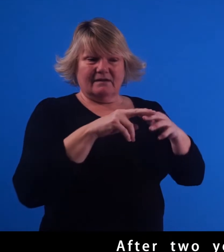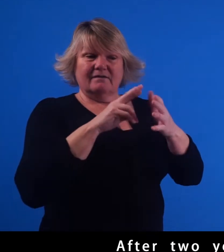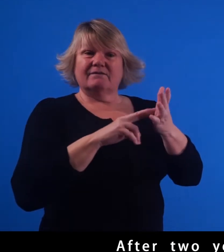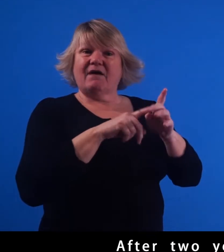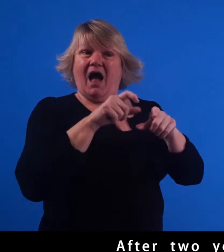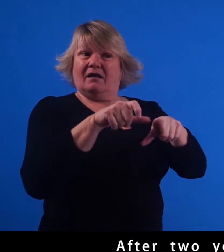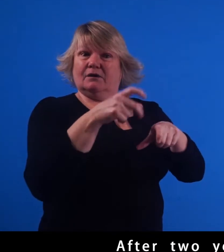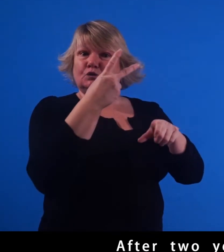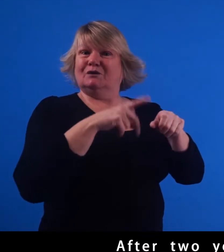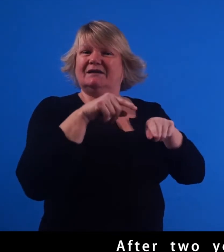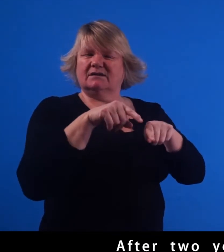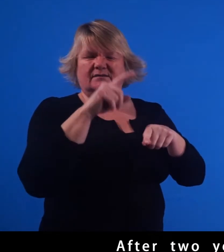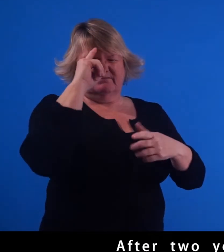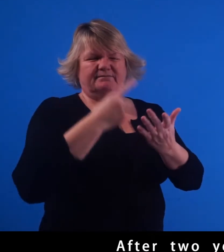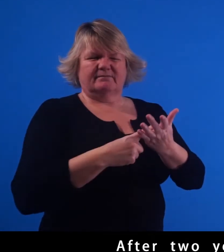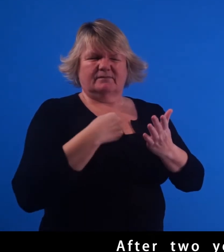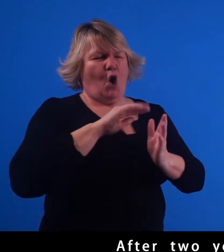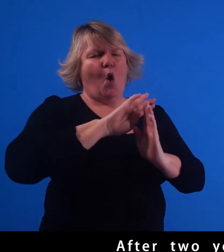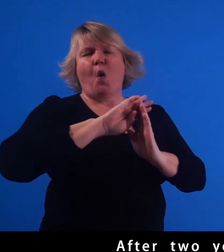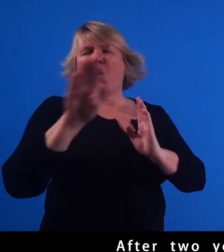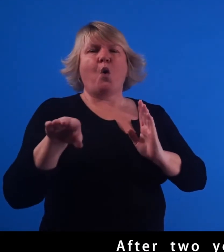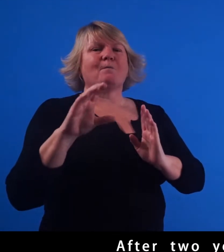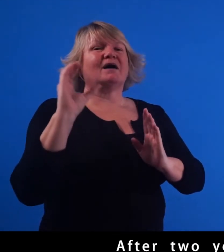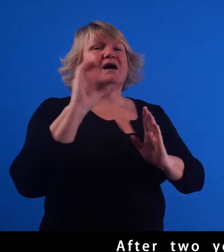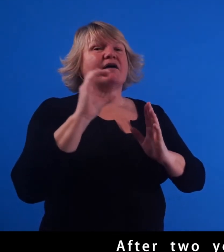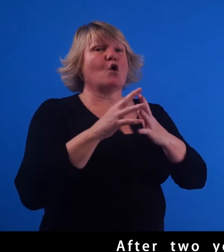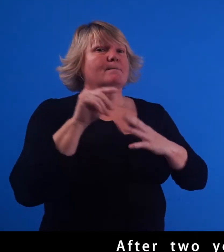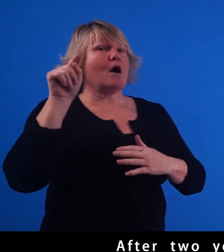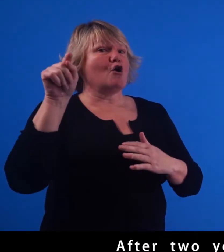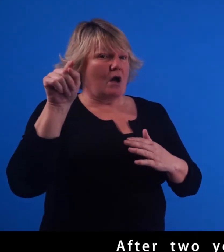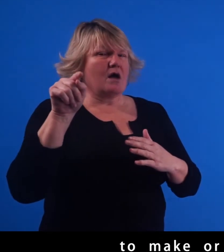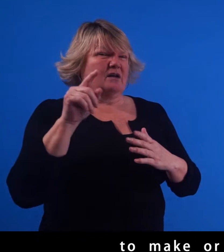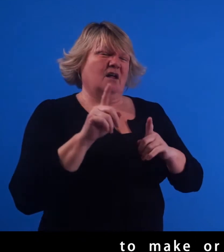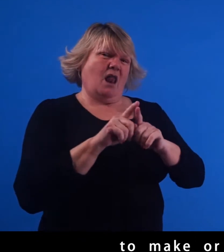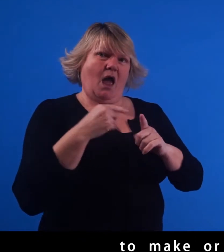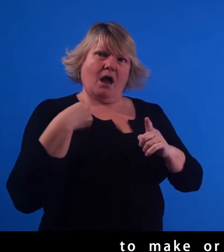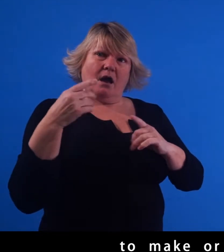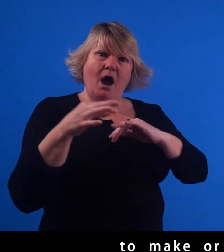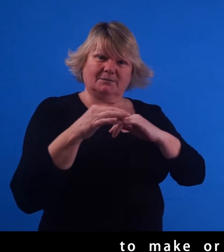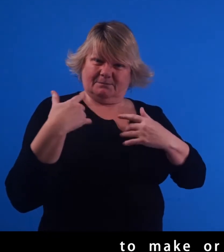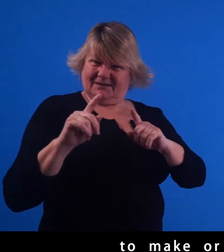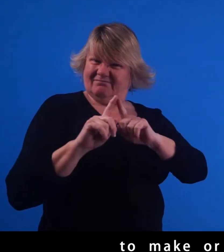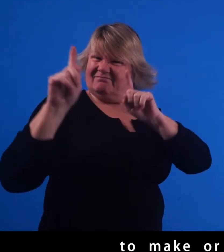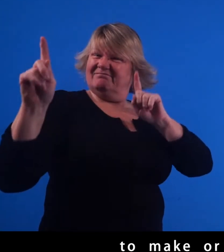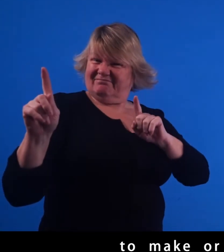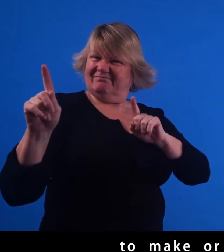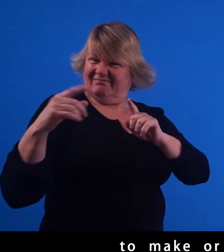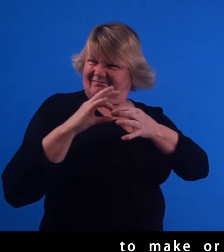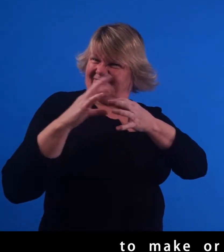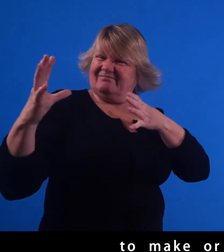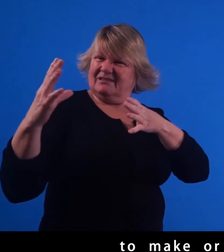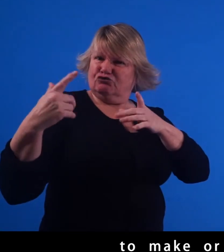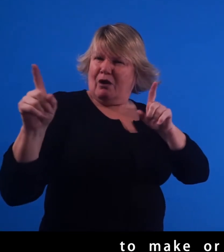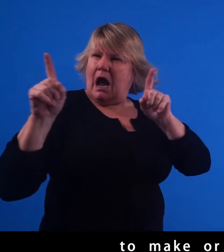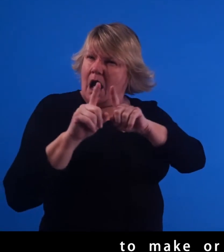After 2 years, Fanny decided to return home to California to make or break her existing marriage